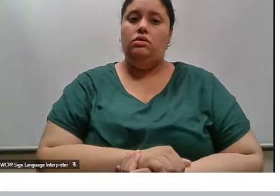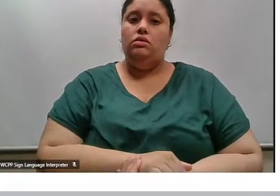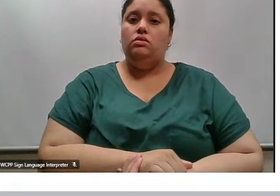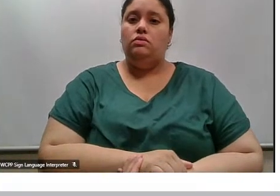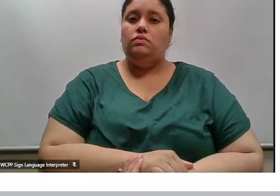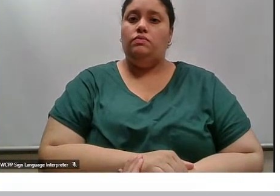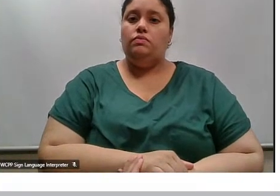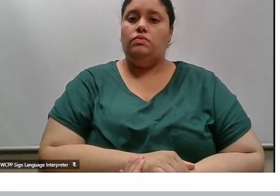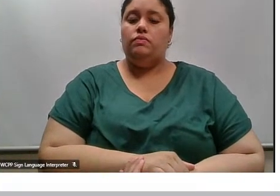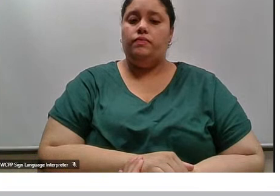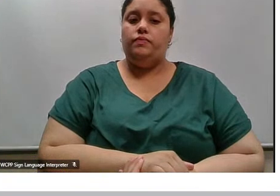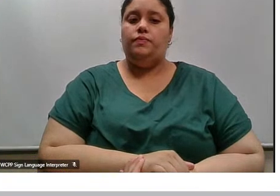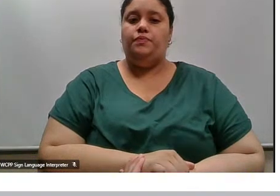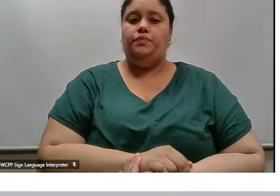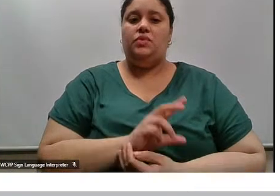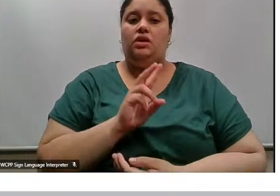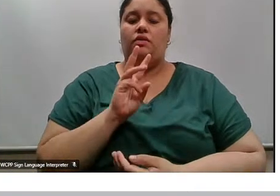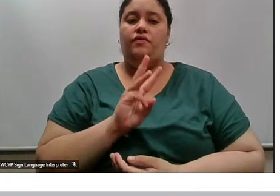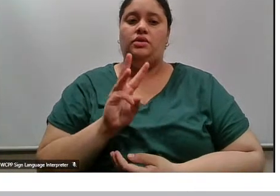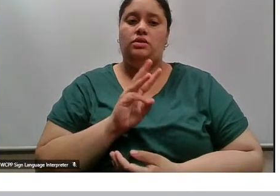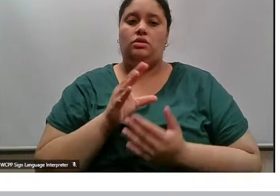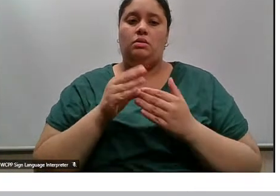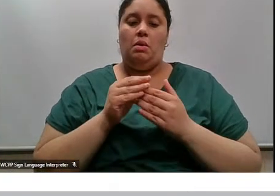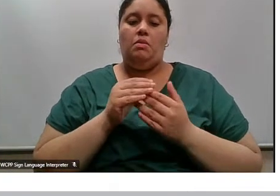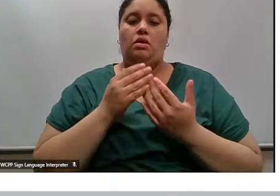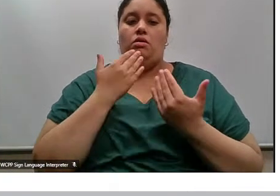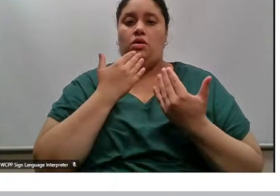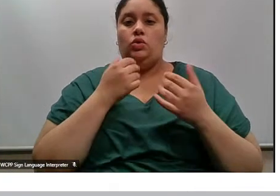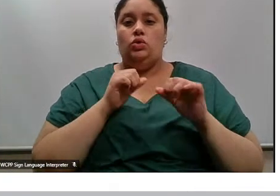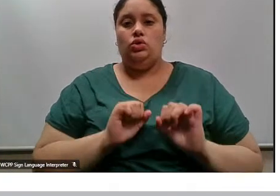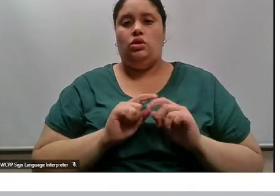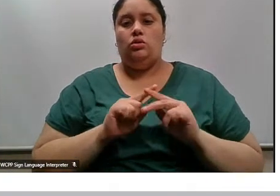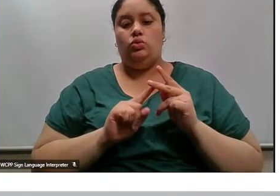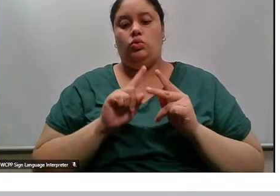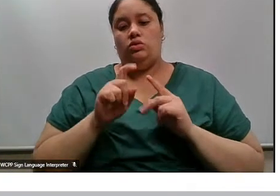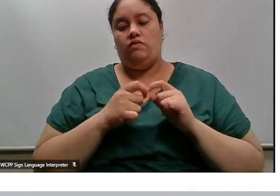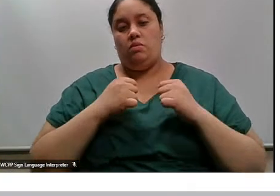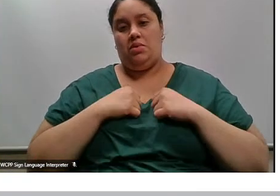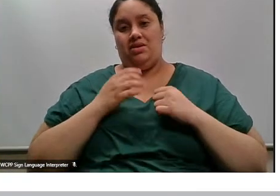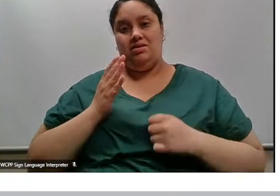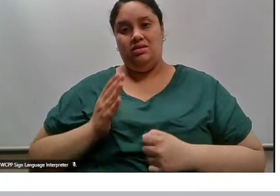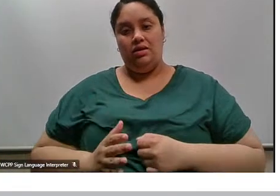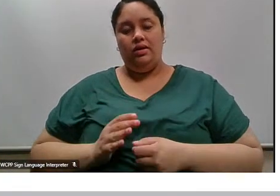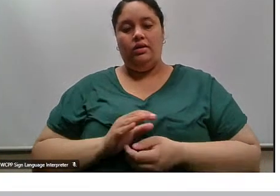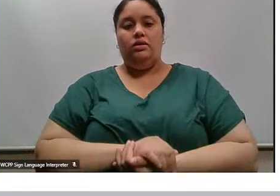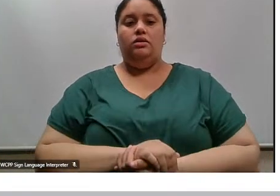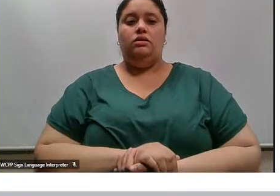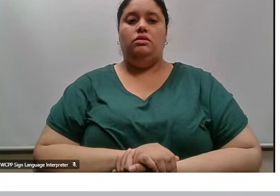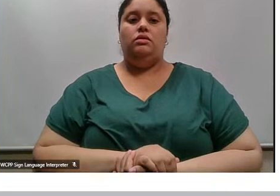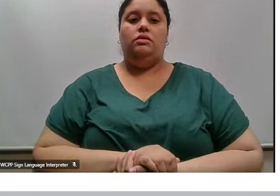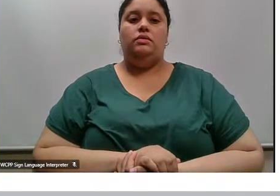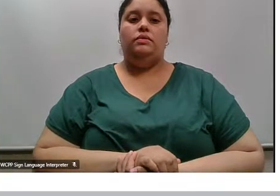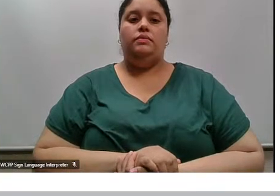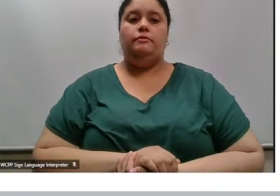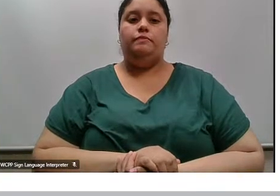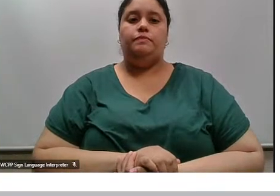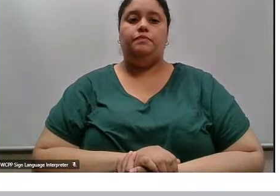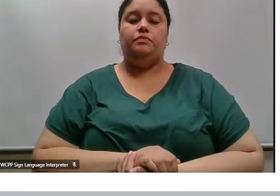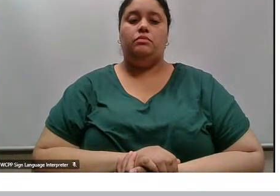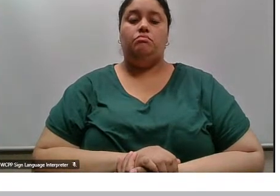Honorable Van der Westhuizen. Yes, thank you, Chair. Two questions from my side. I see there's a reference